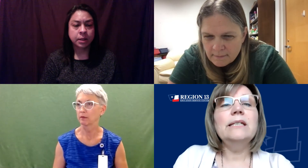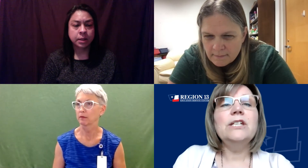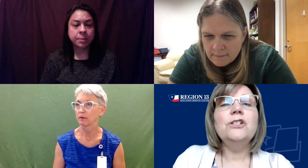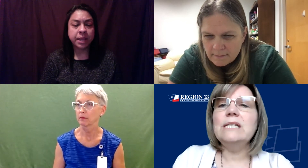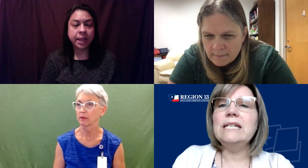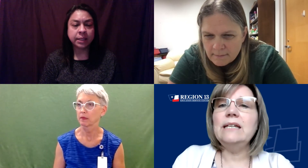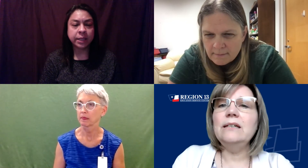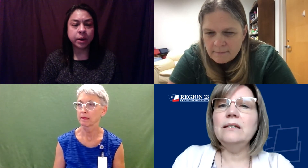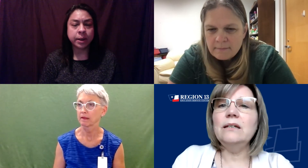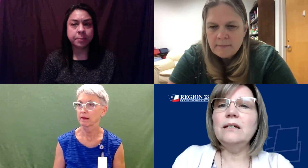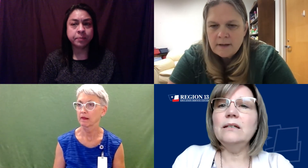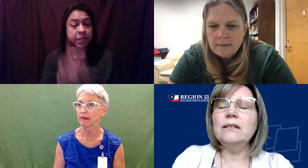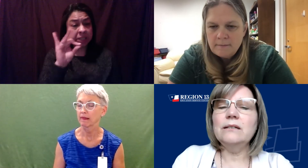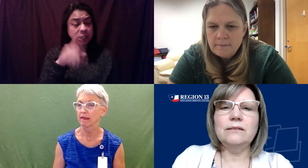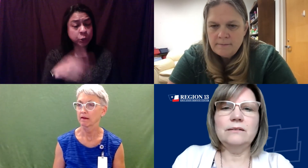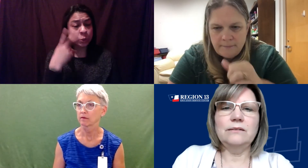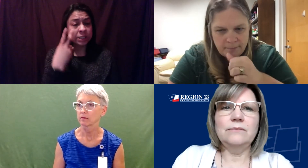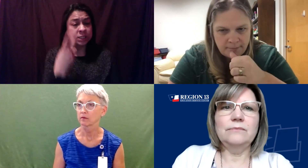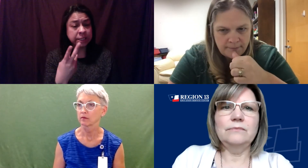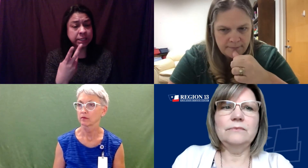Well, did you see